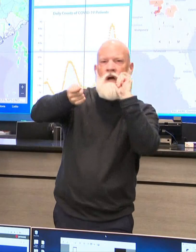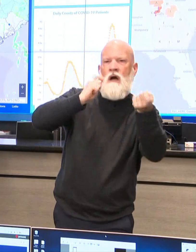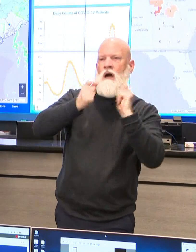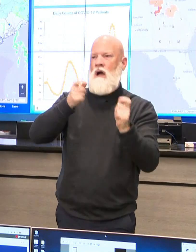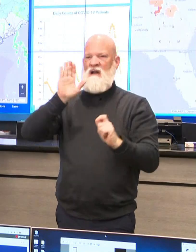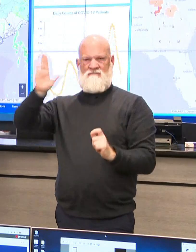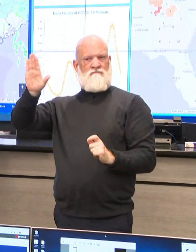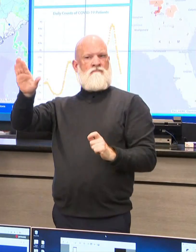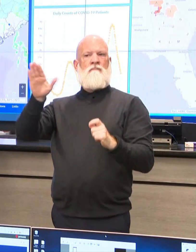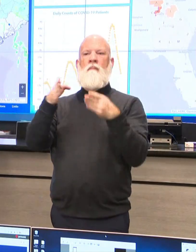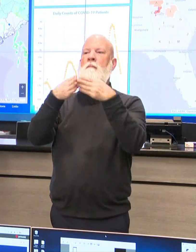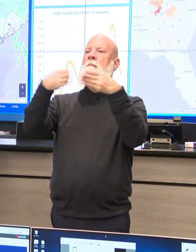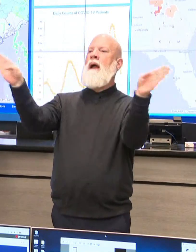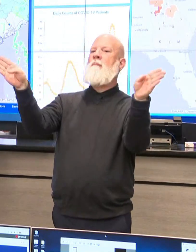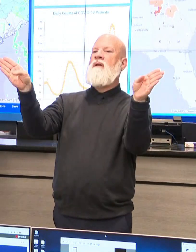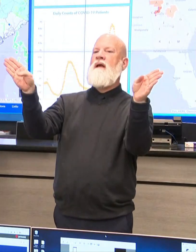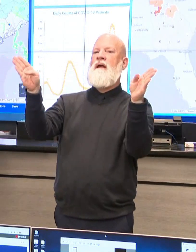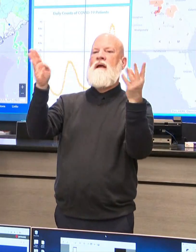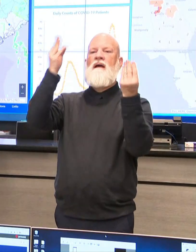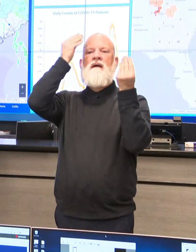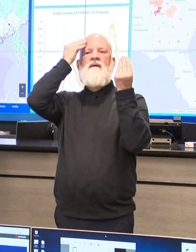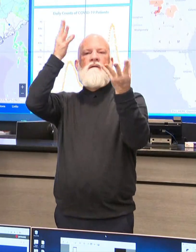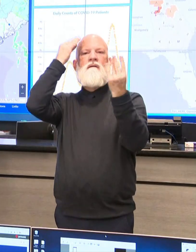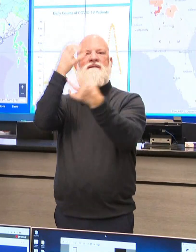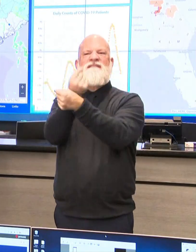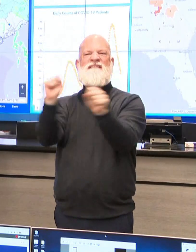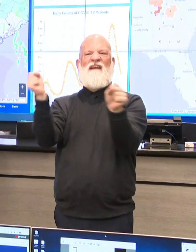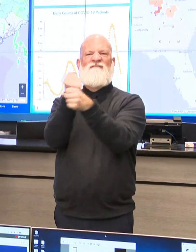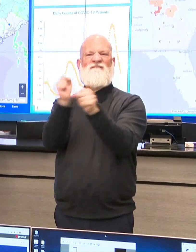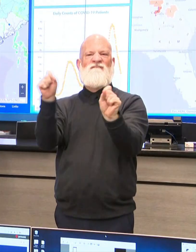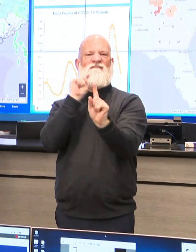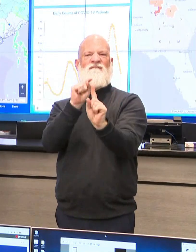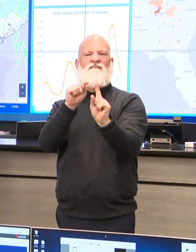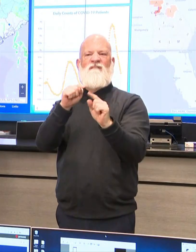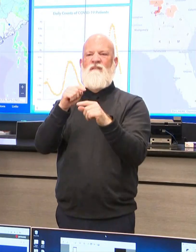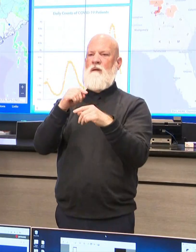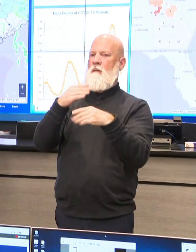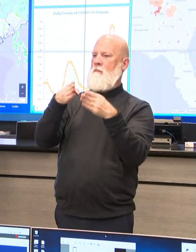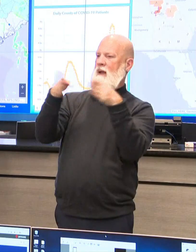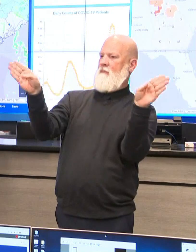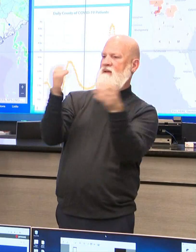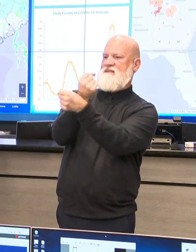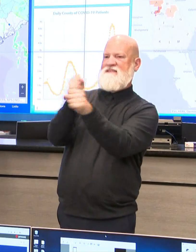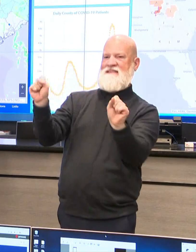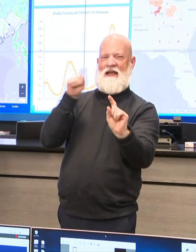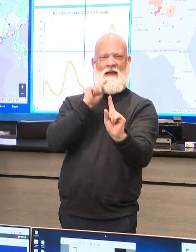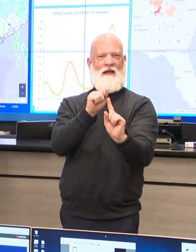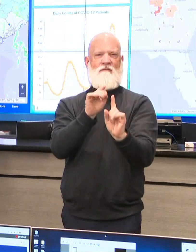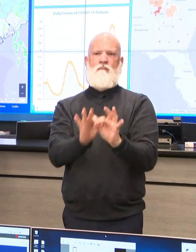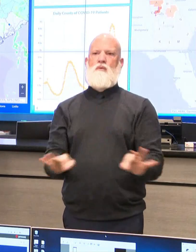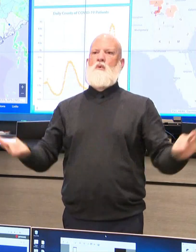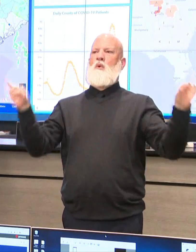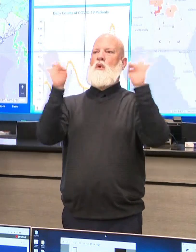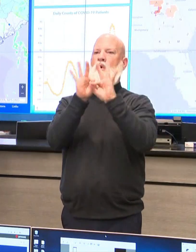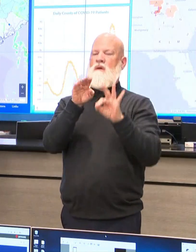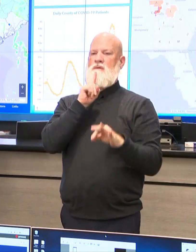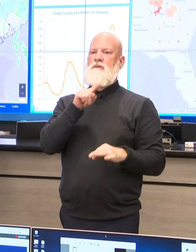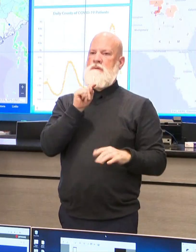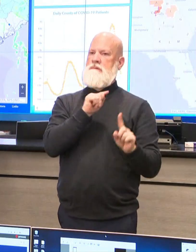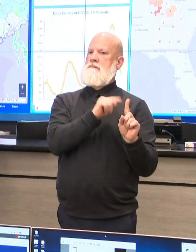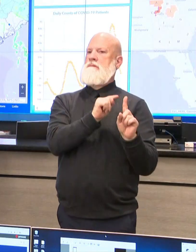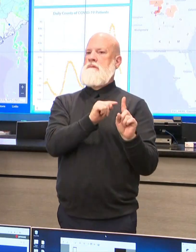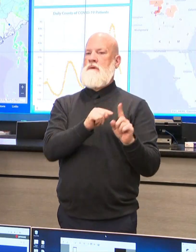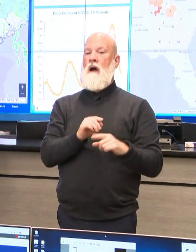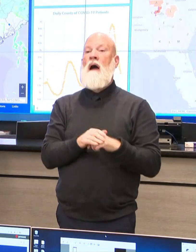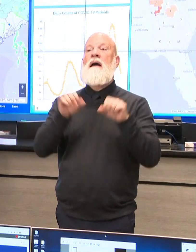major on a site to the scale we're doing those, making sure that not only are you safe while you're on site, but you're safe getting in and out of